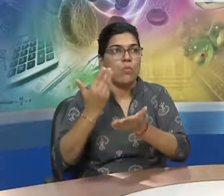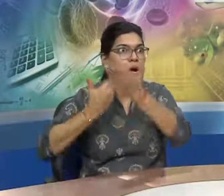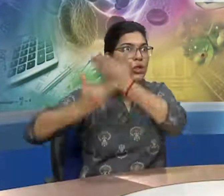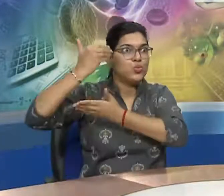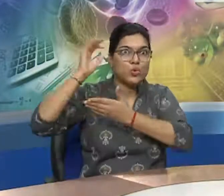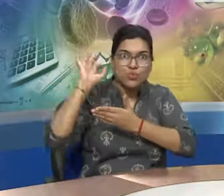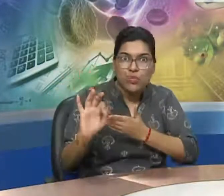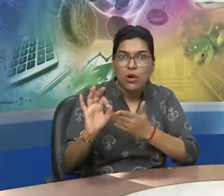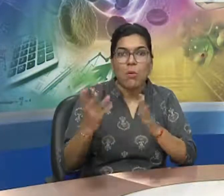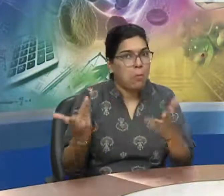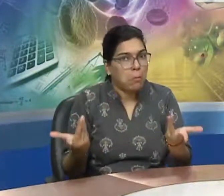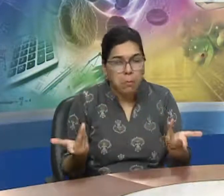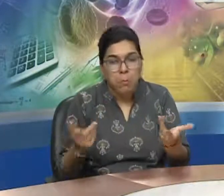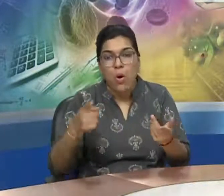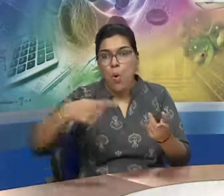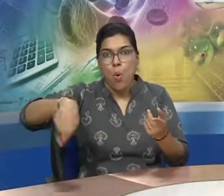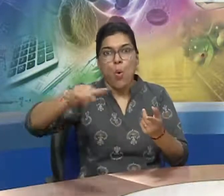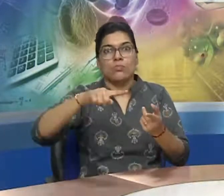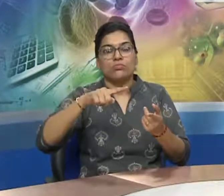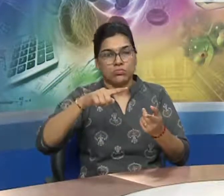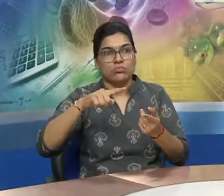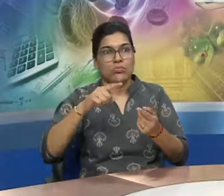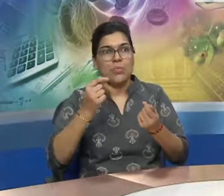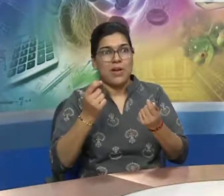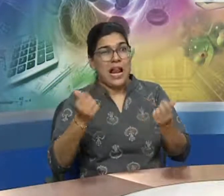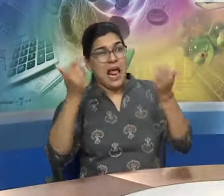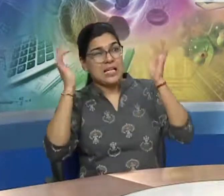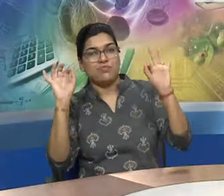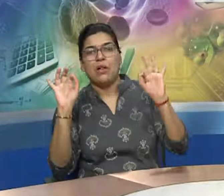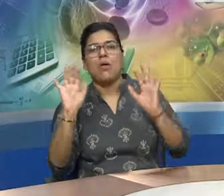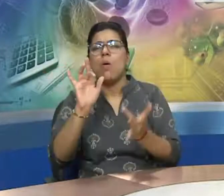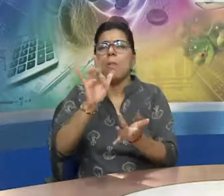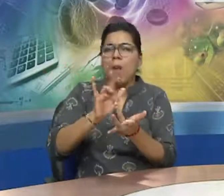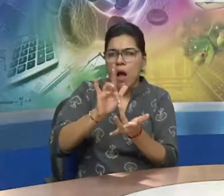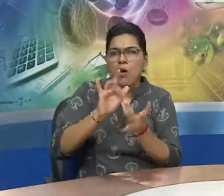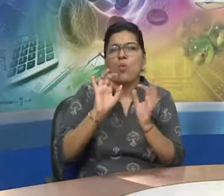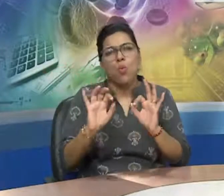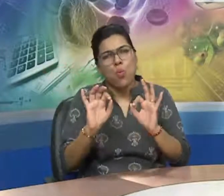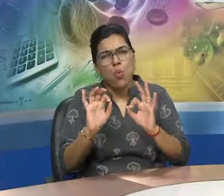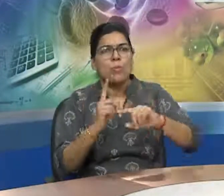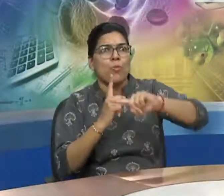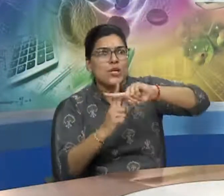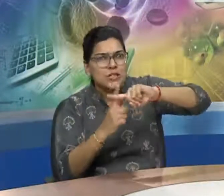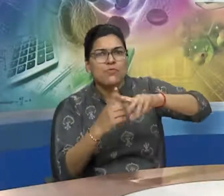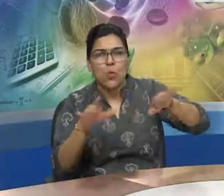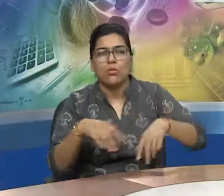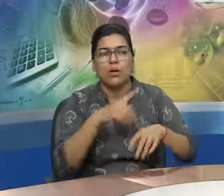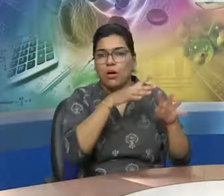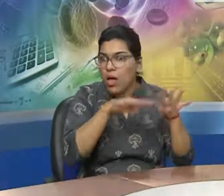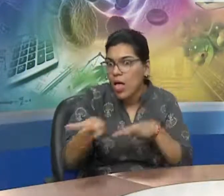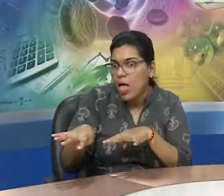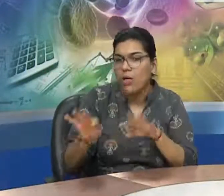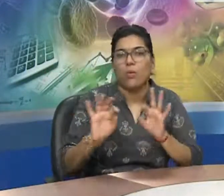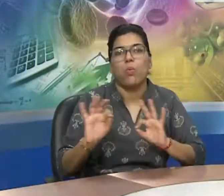and do not value or respect those who have no wealth or position.